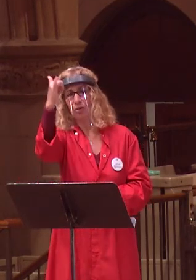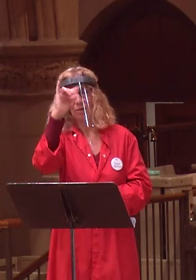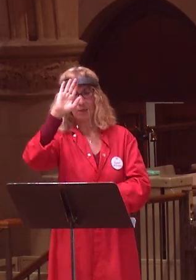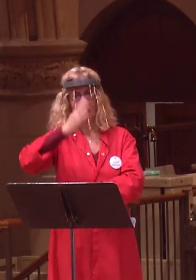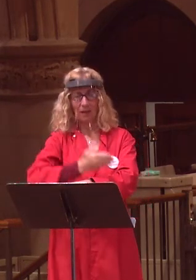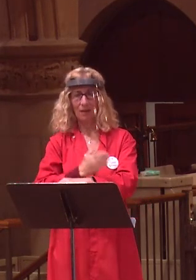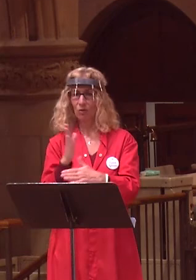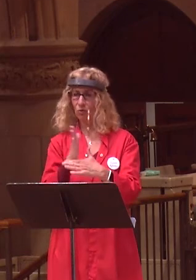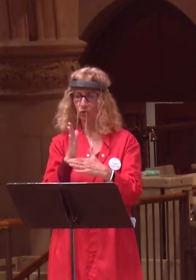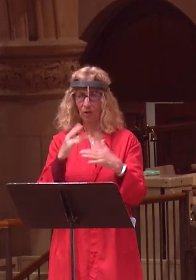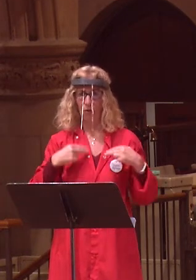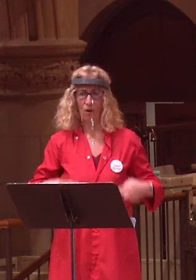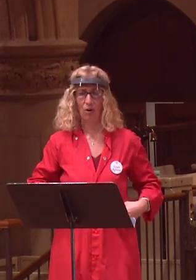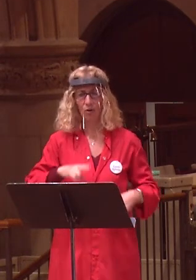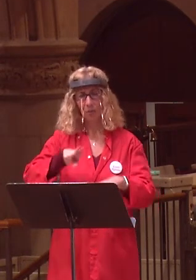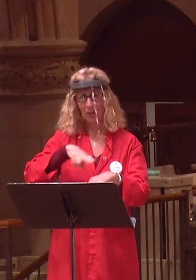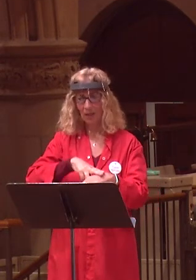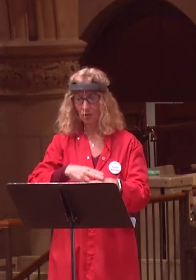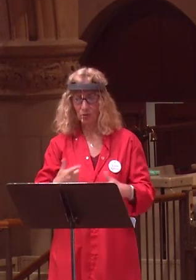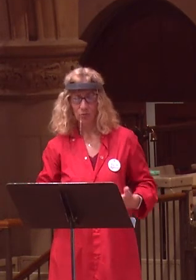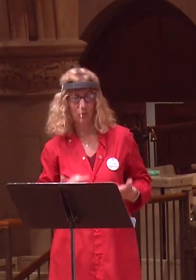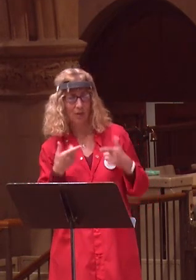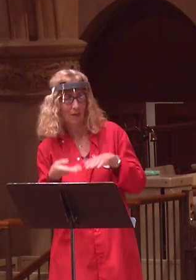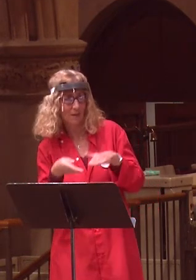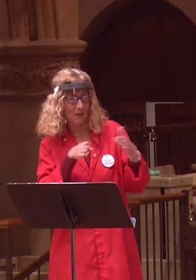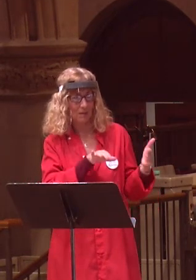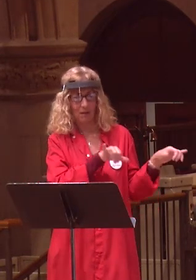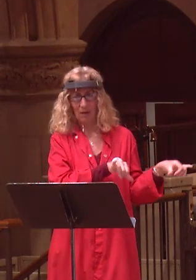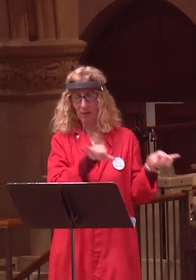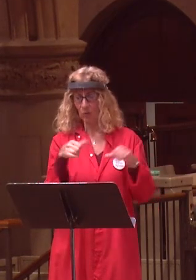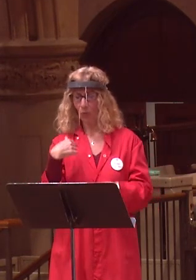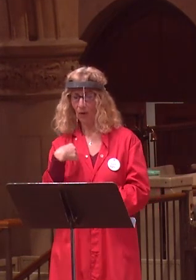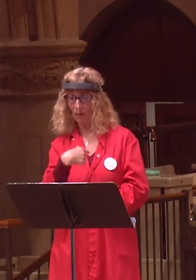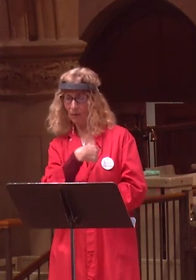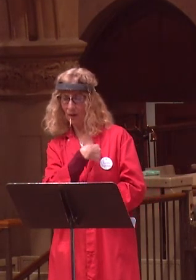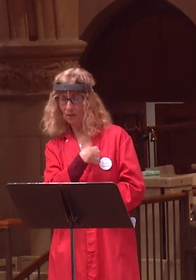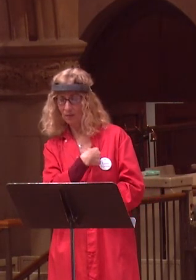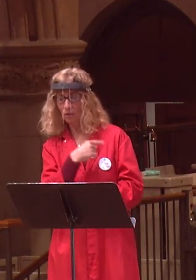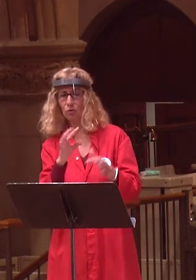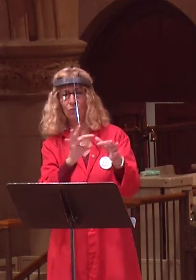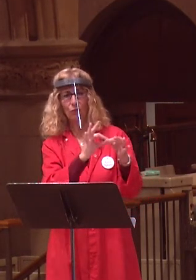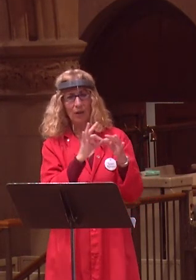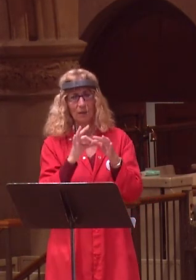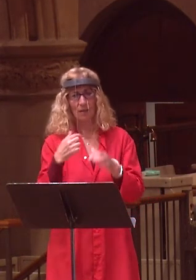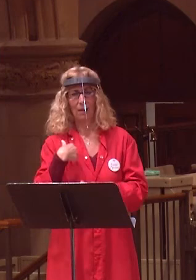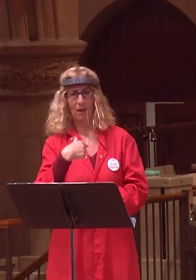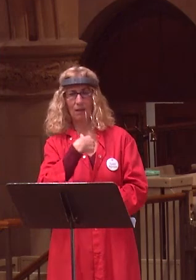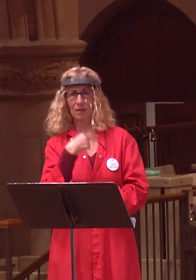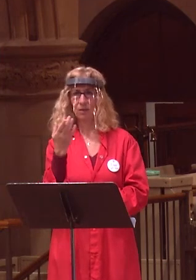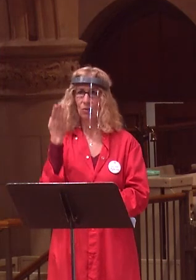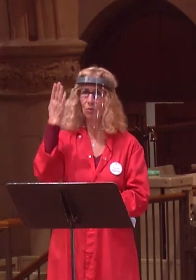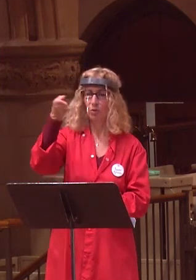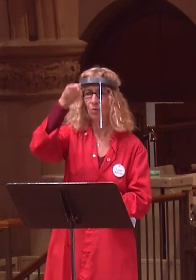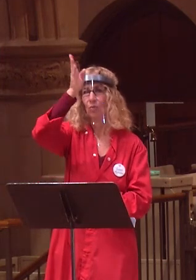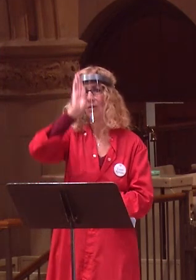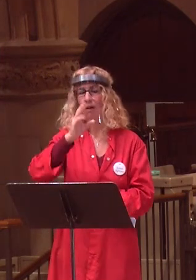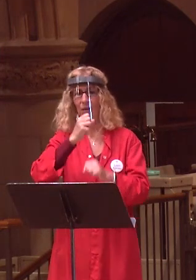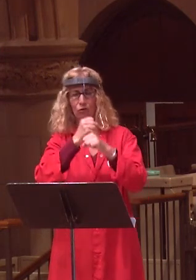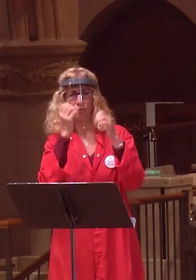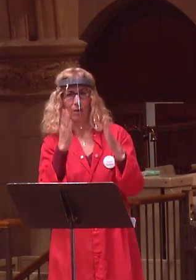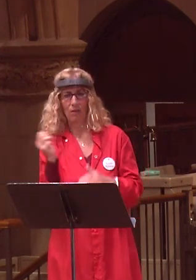our human nature, to live and die as one of us, to reconcile us to you, the God and Creator of